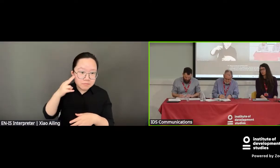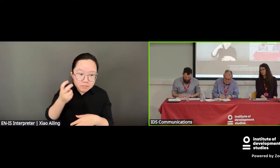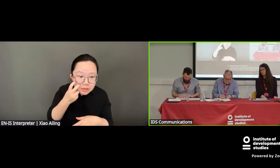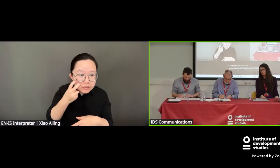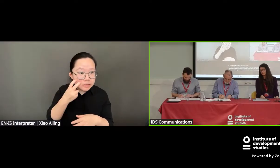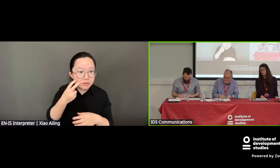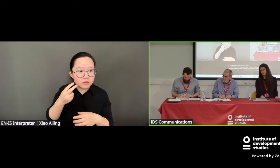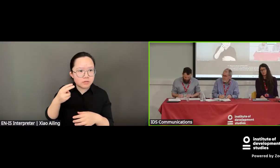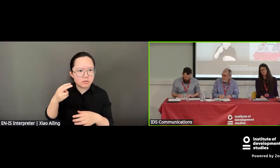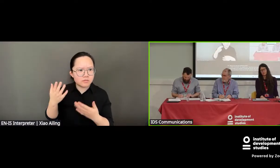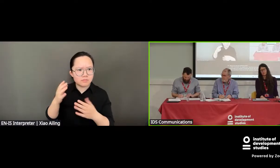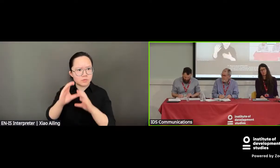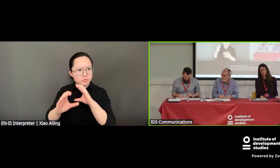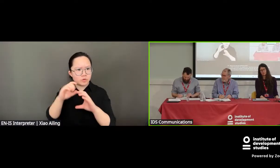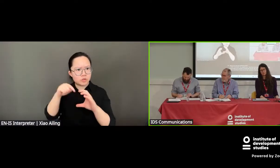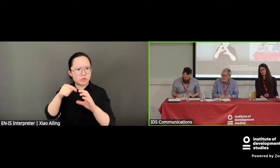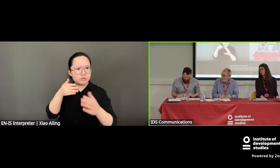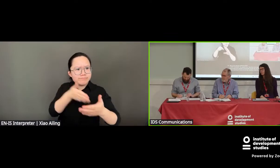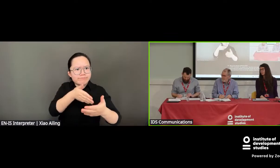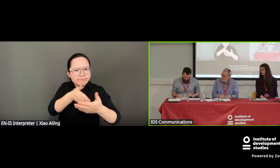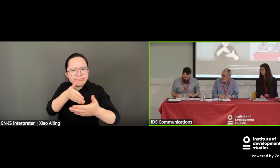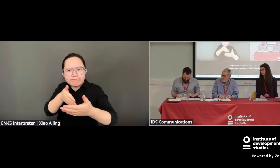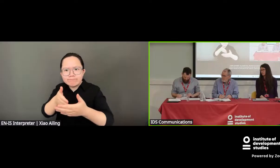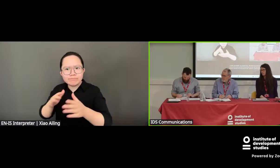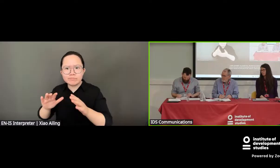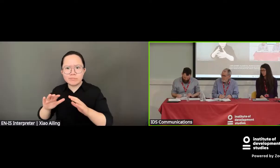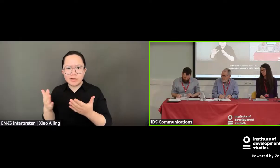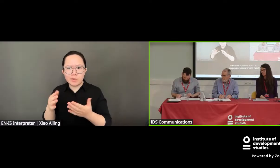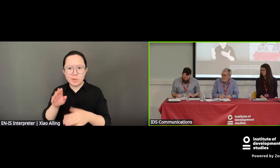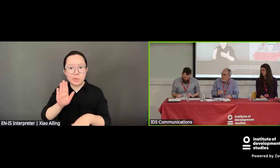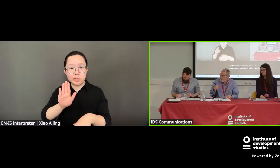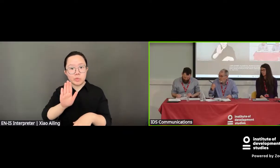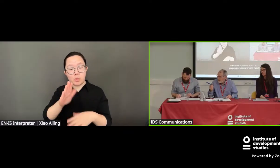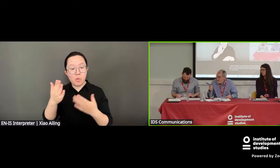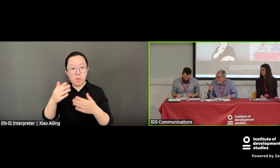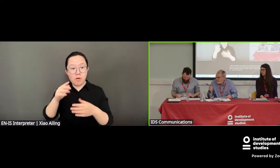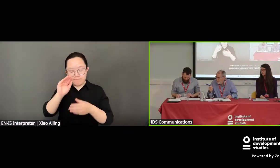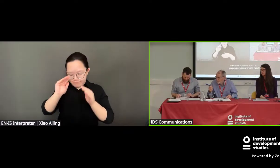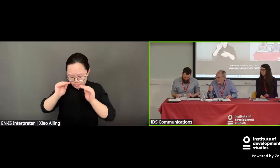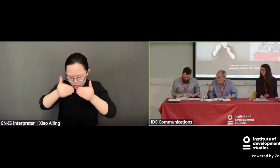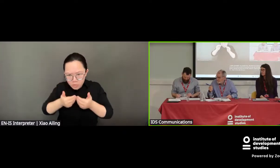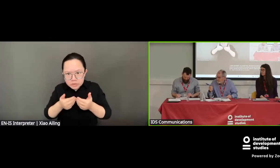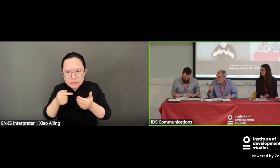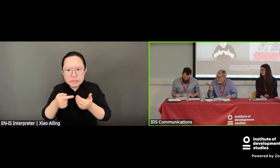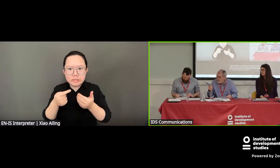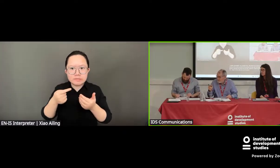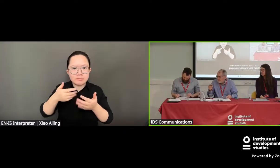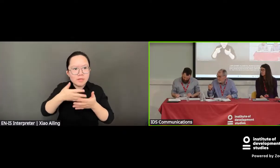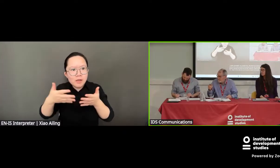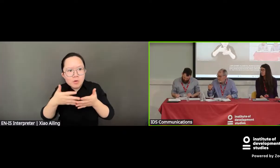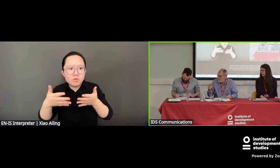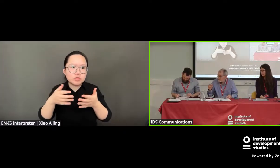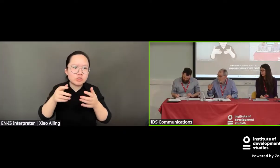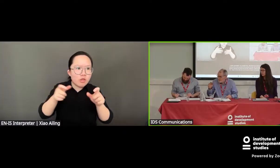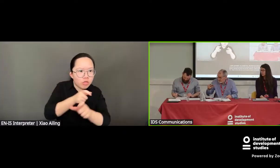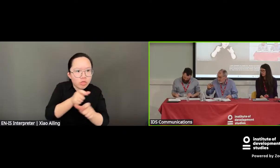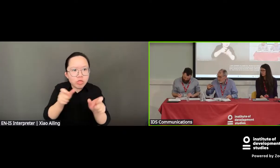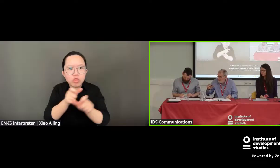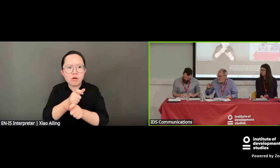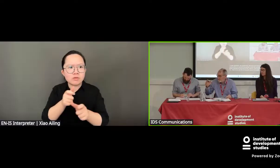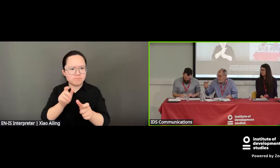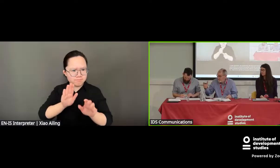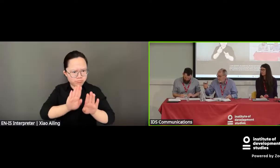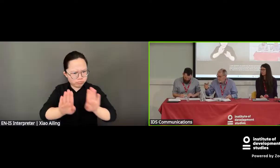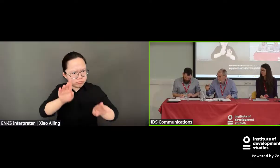out of inclusive research and development agendas? What was the last one again? Is that part of the